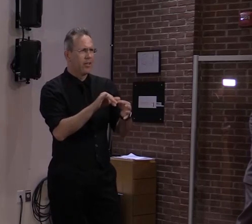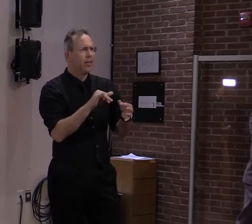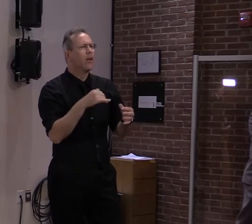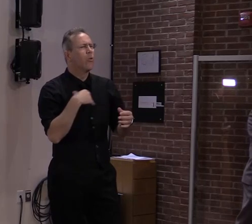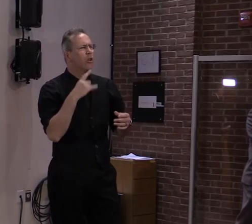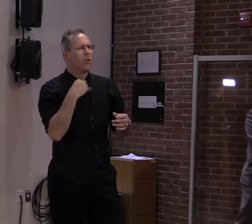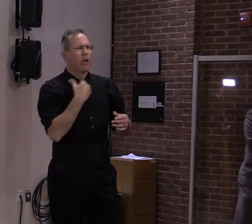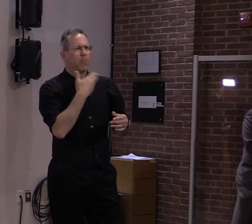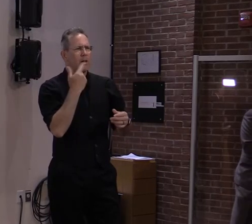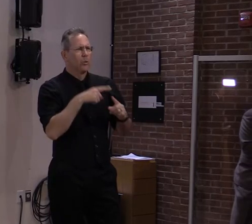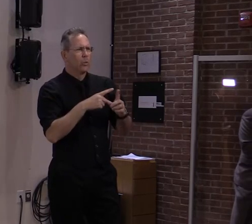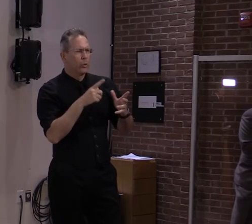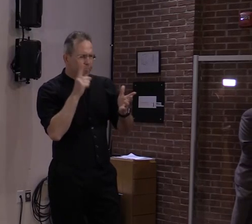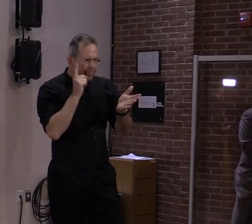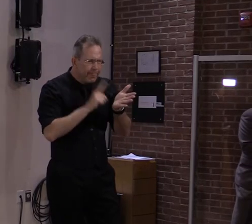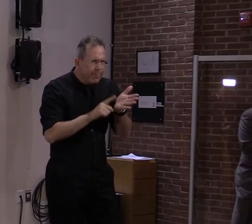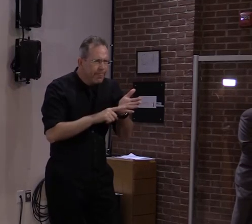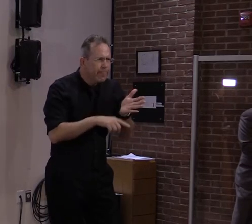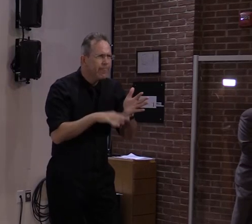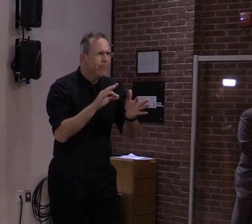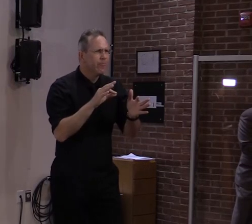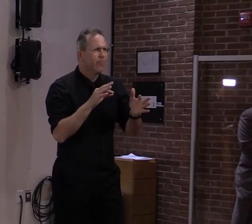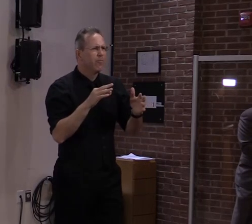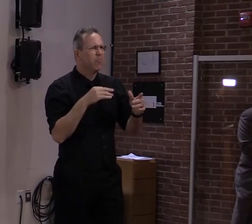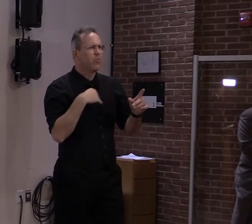better question for the AG.